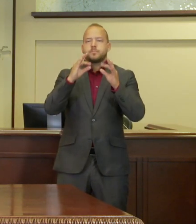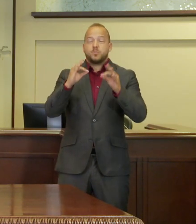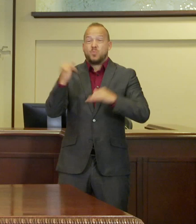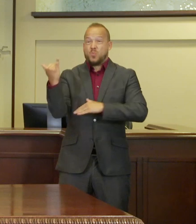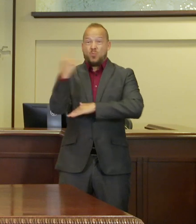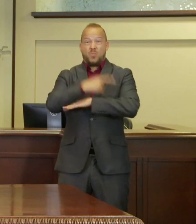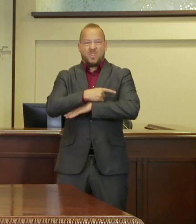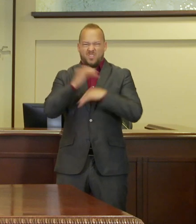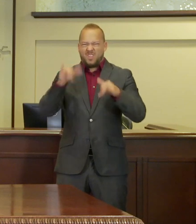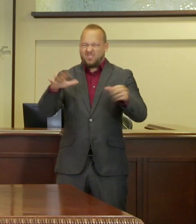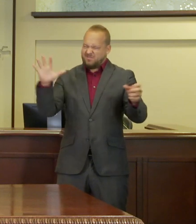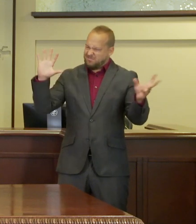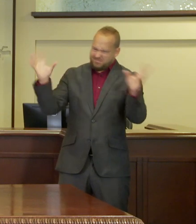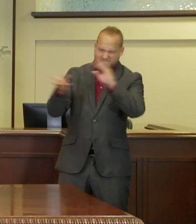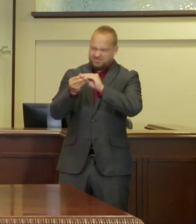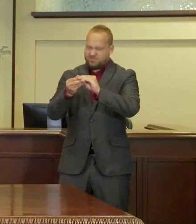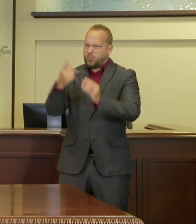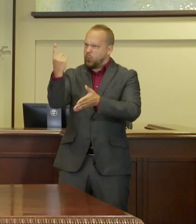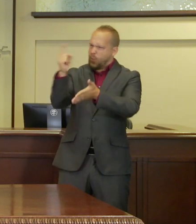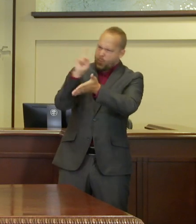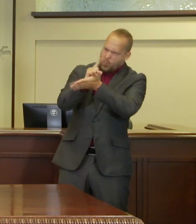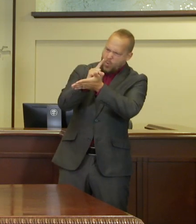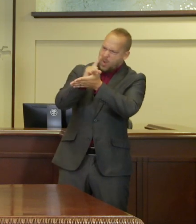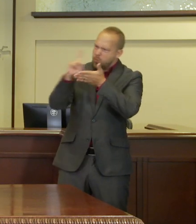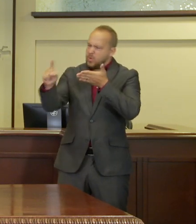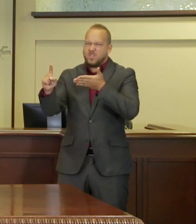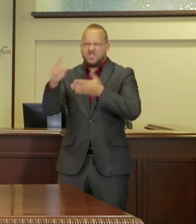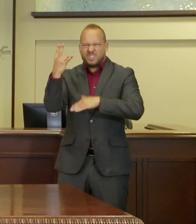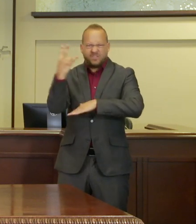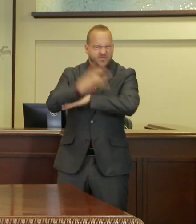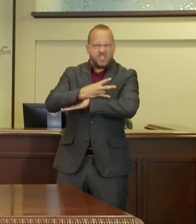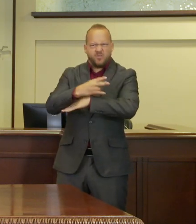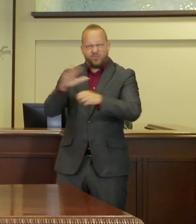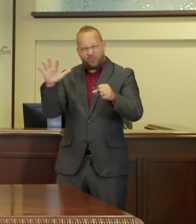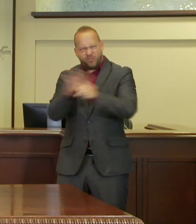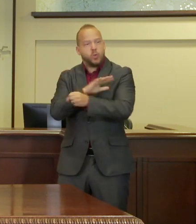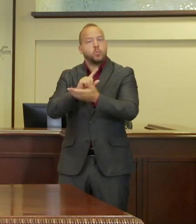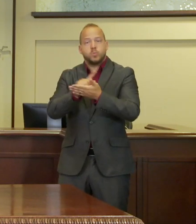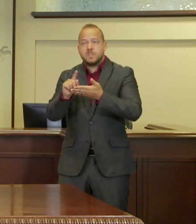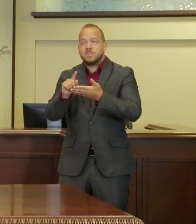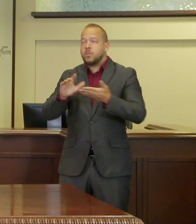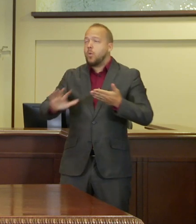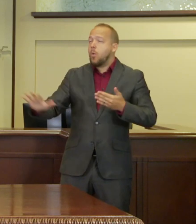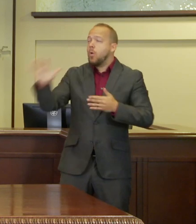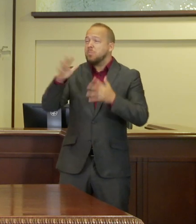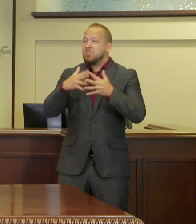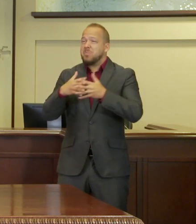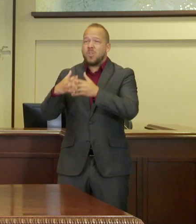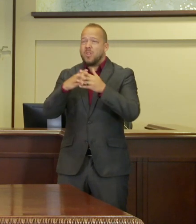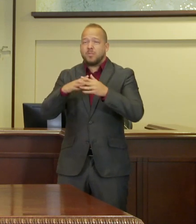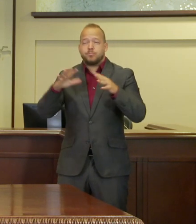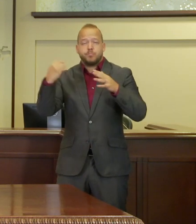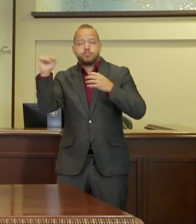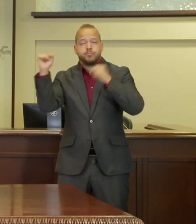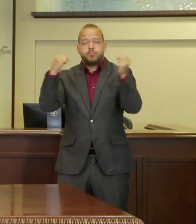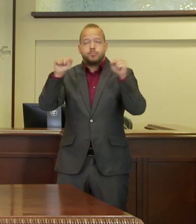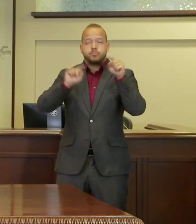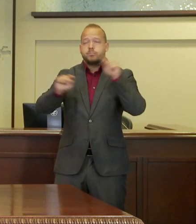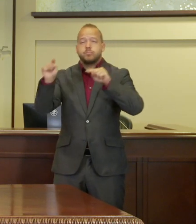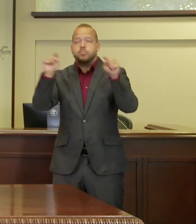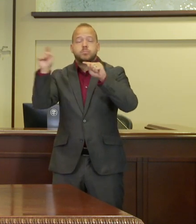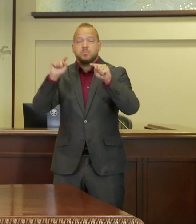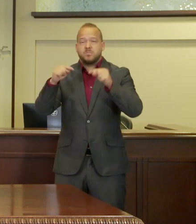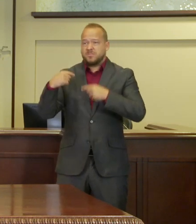of protests here in the city of Portland and, of course, around the nation. One week since our community